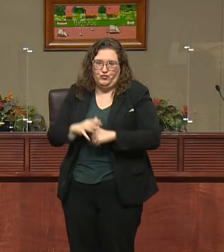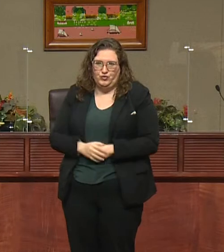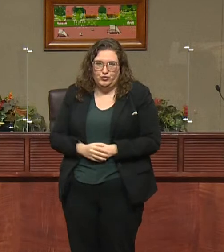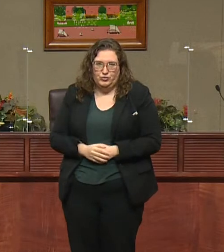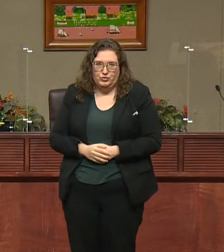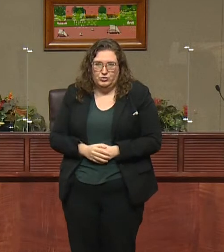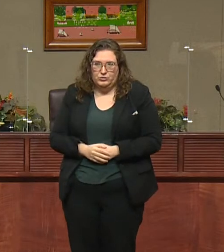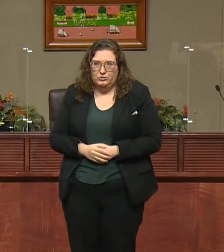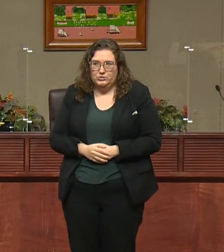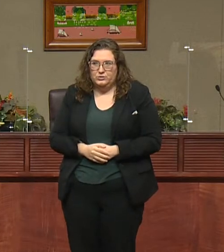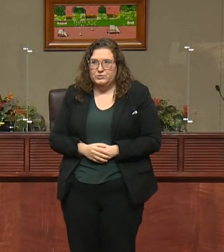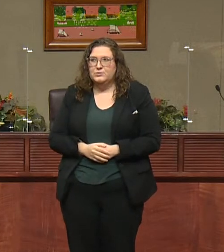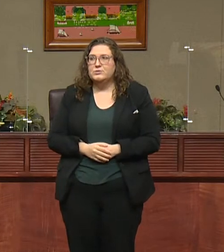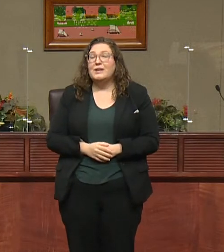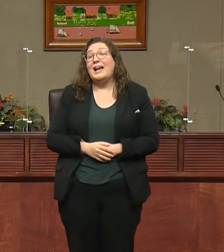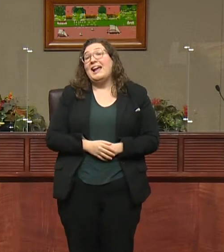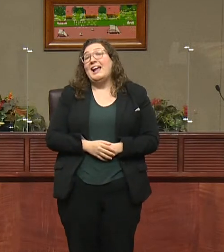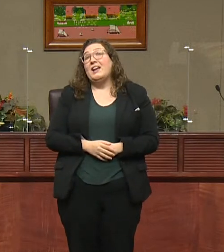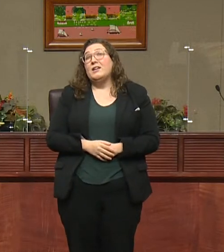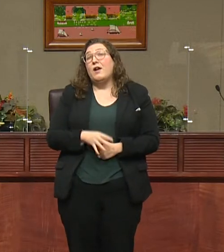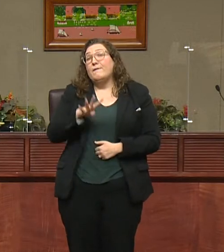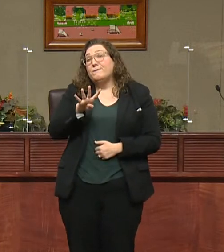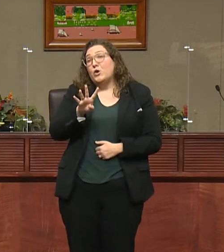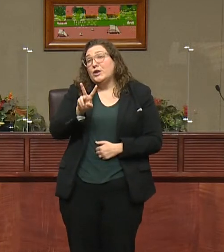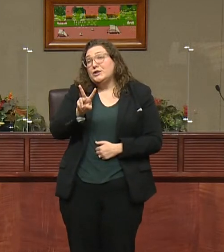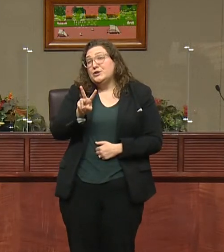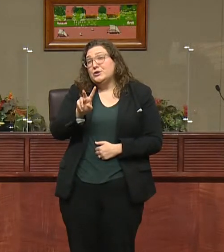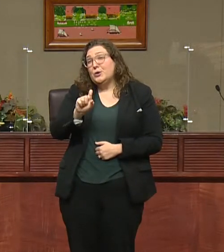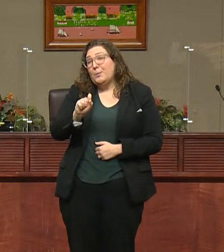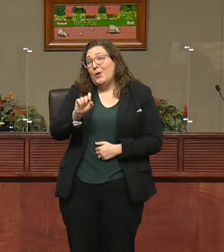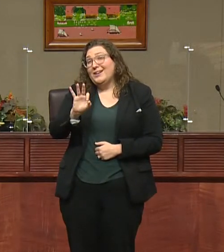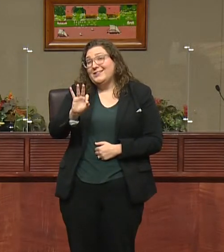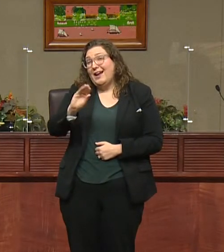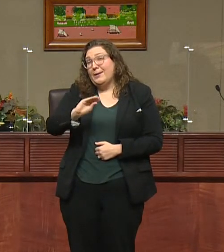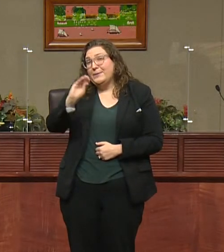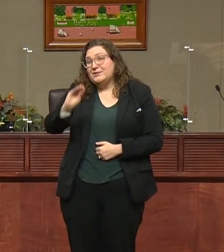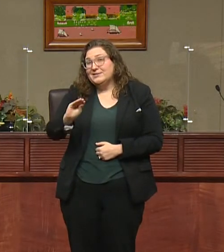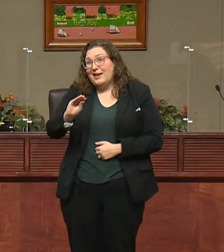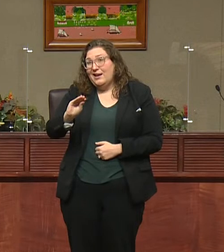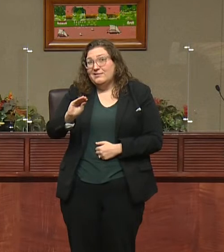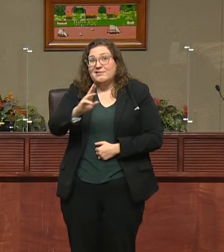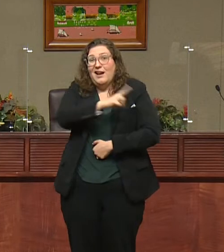And 70 or 42.9% had no known hospitalization.